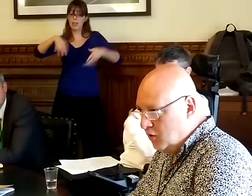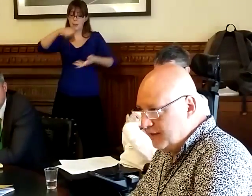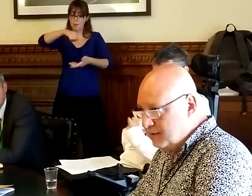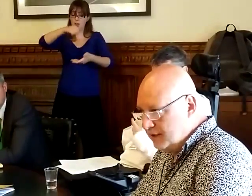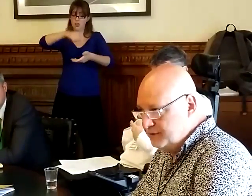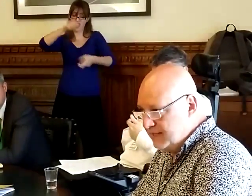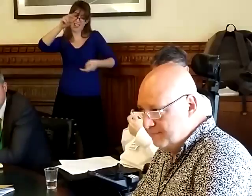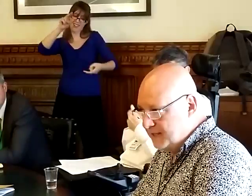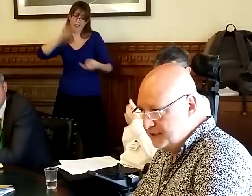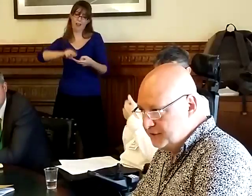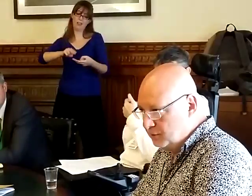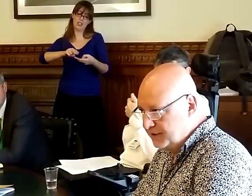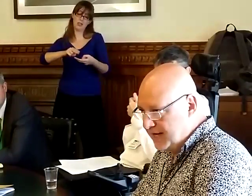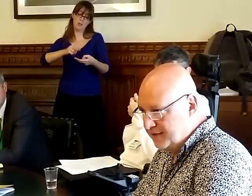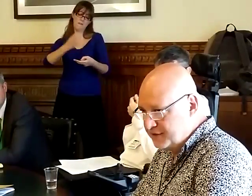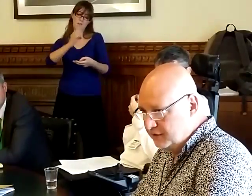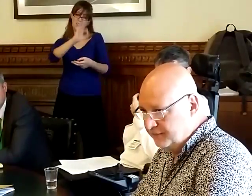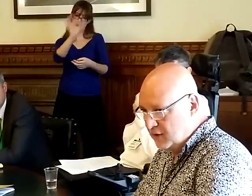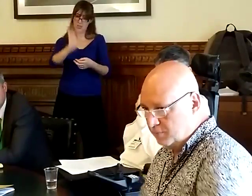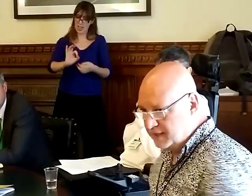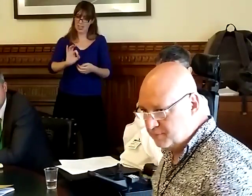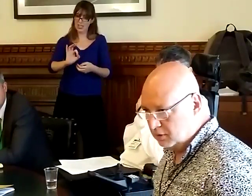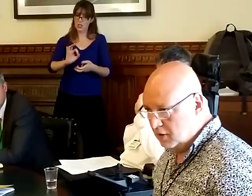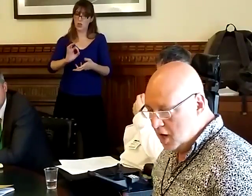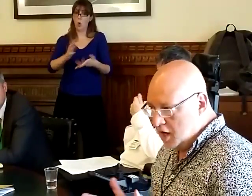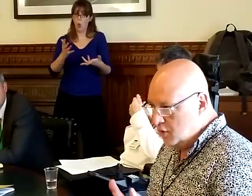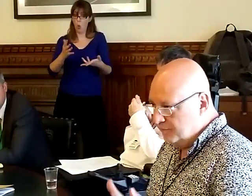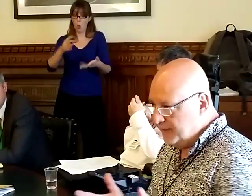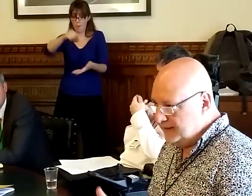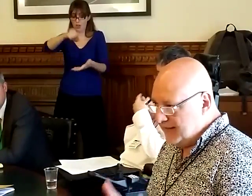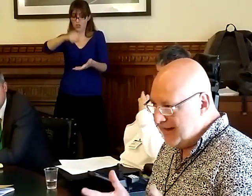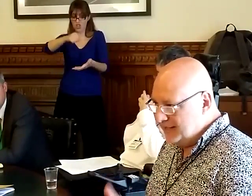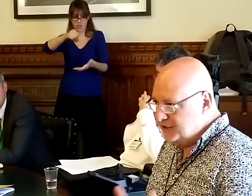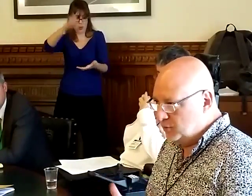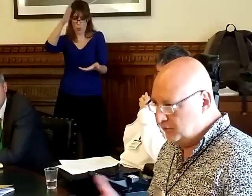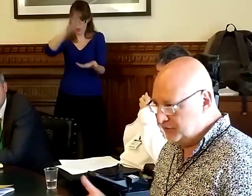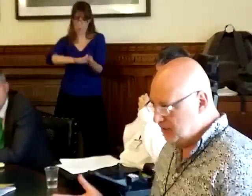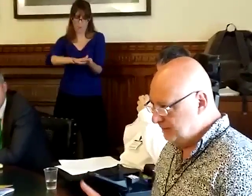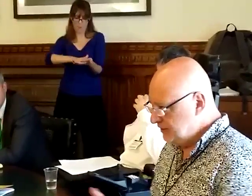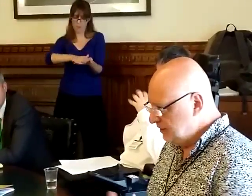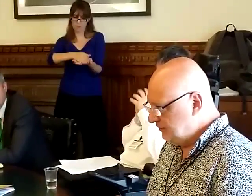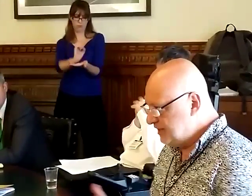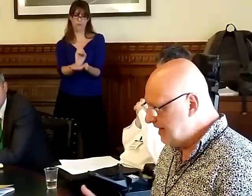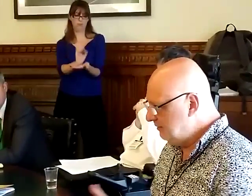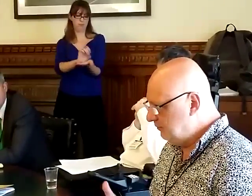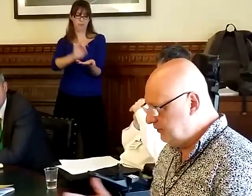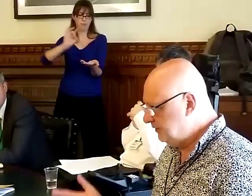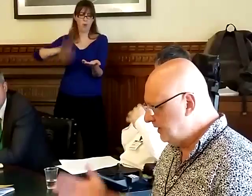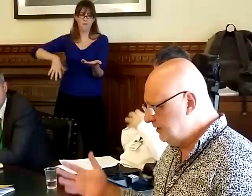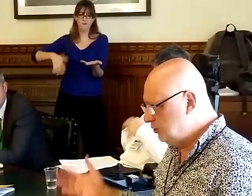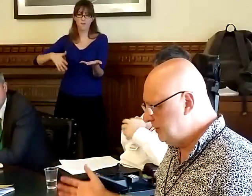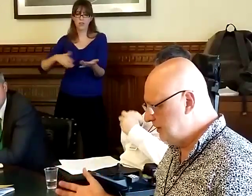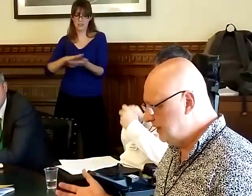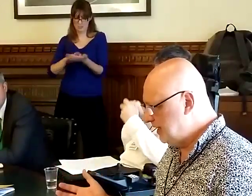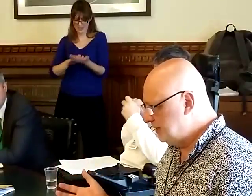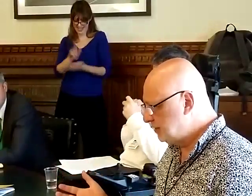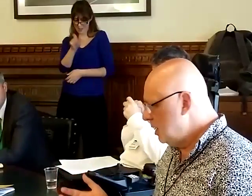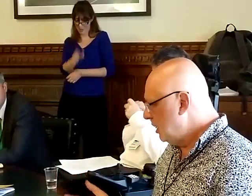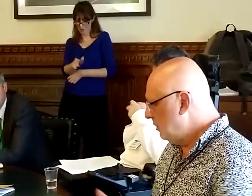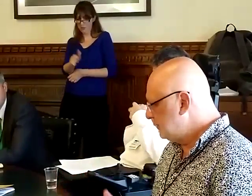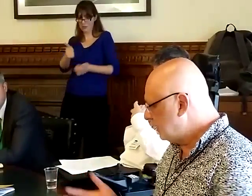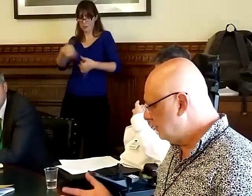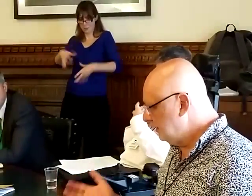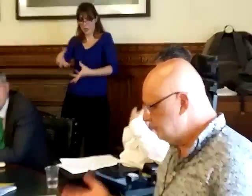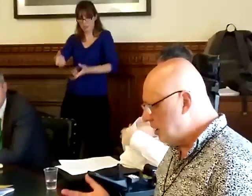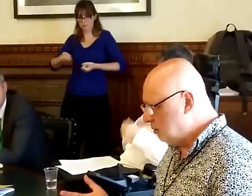50-60%, or they were losing their budgets altogether. So you've got people who have been eligible for services for 10, 15, 20